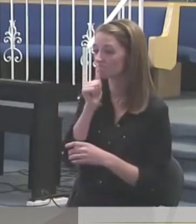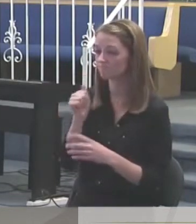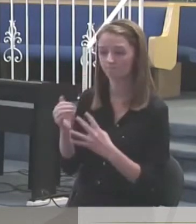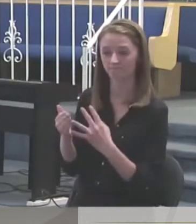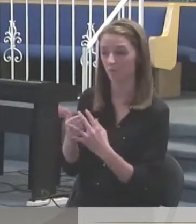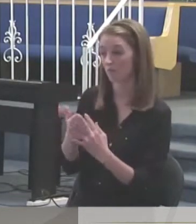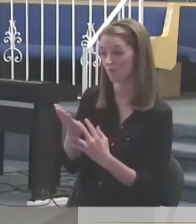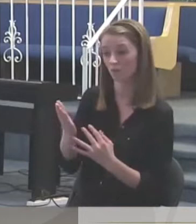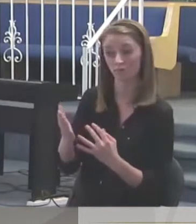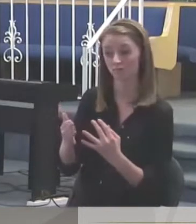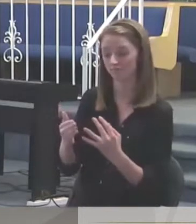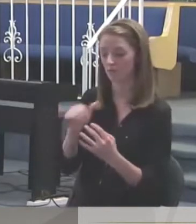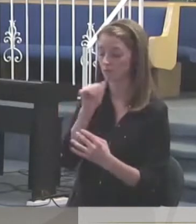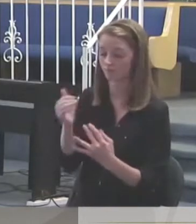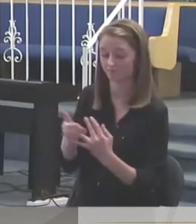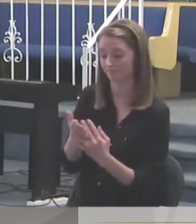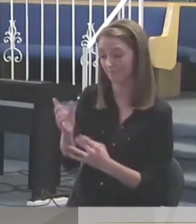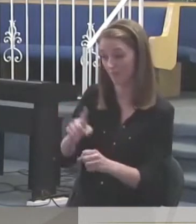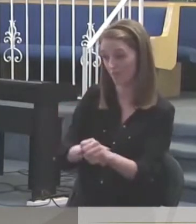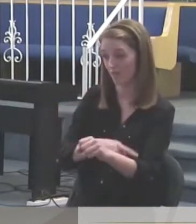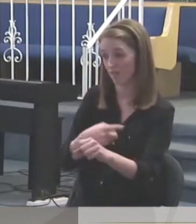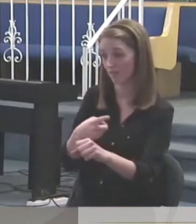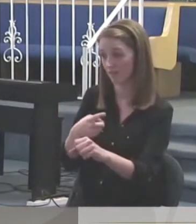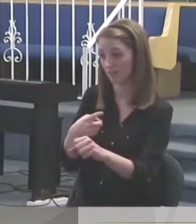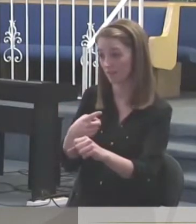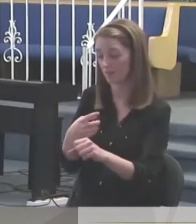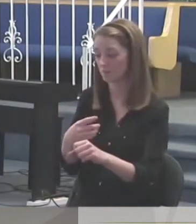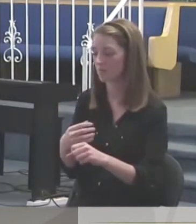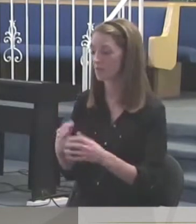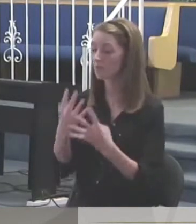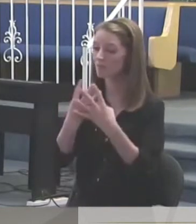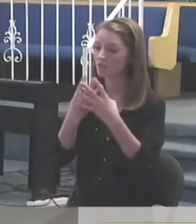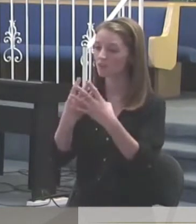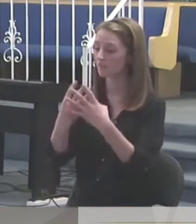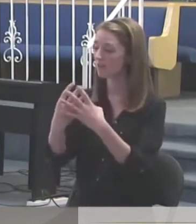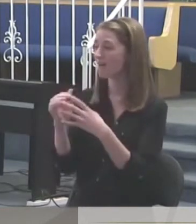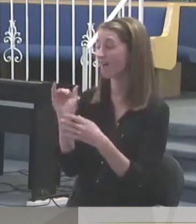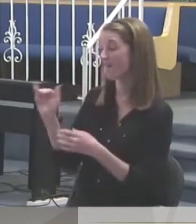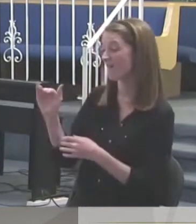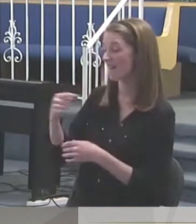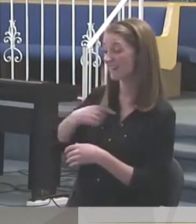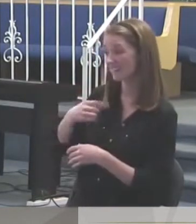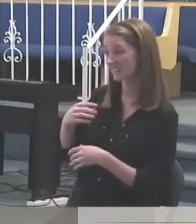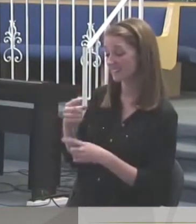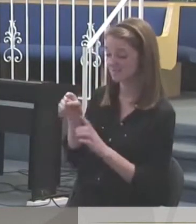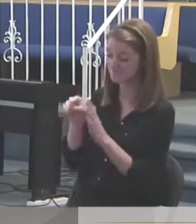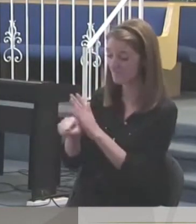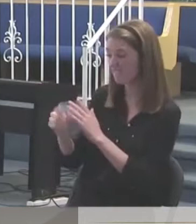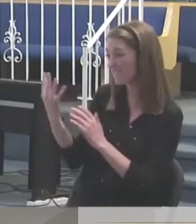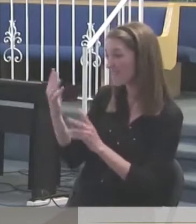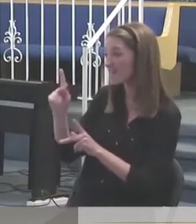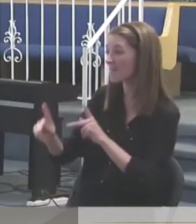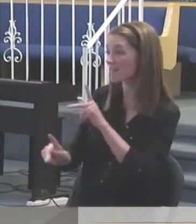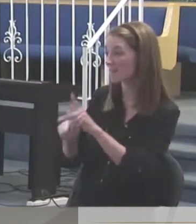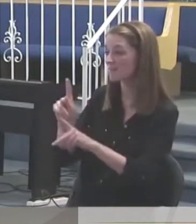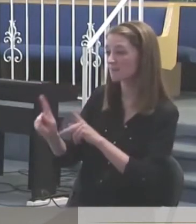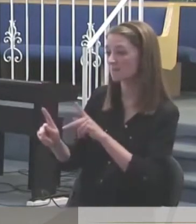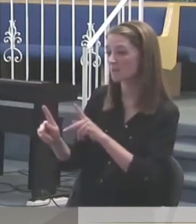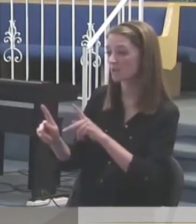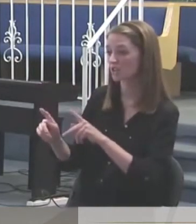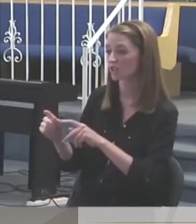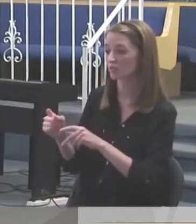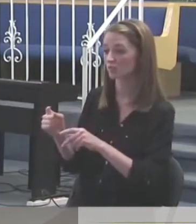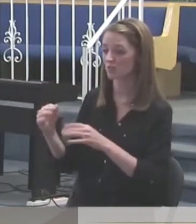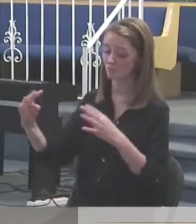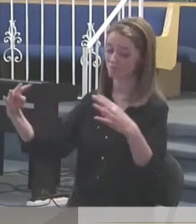Man, you can go in there and, hey, I killed 5 people. Oh, you know, you got some credibility now. I killed